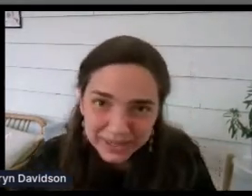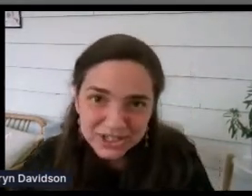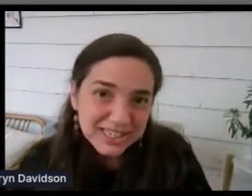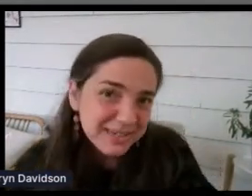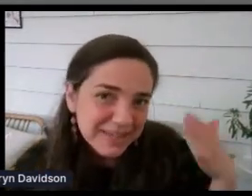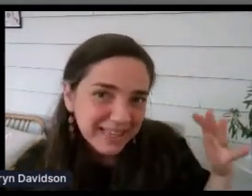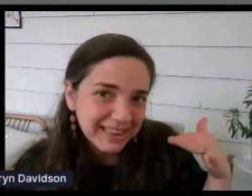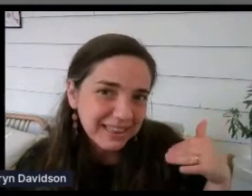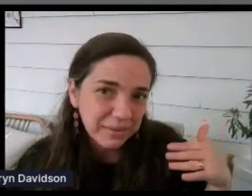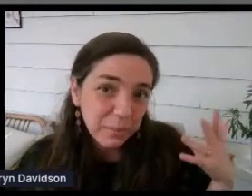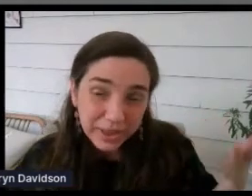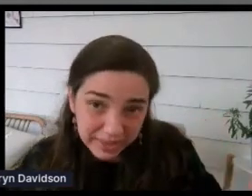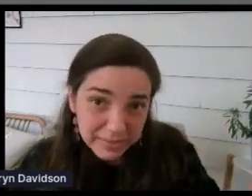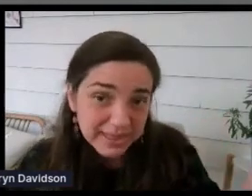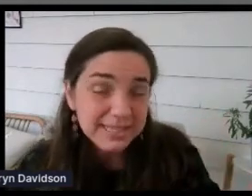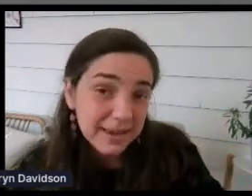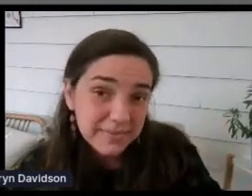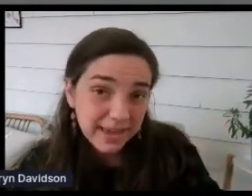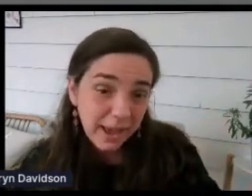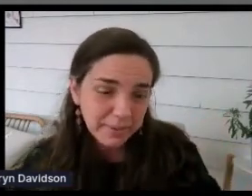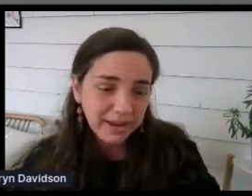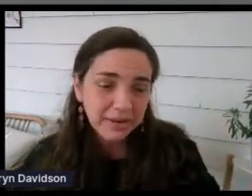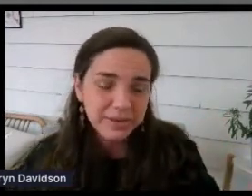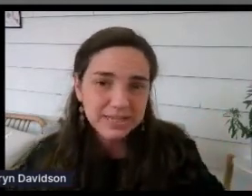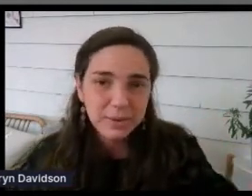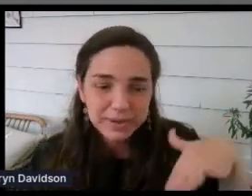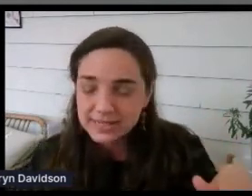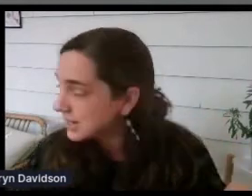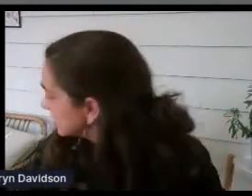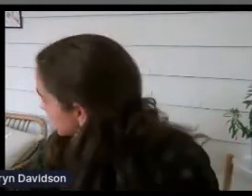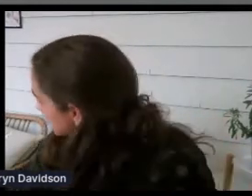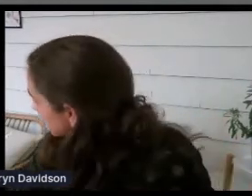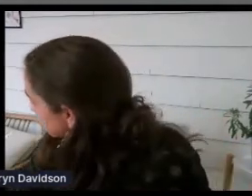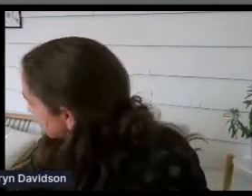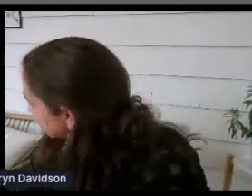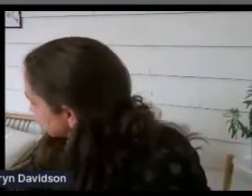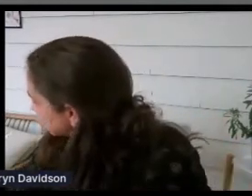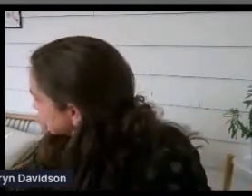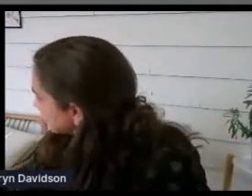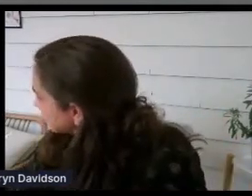In language, it seems like we can think about the same thing happening with these representations.